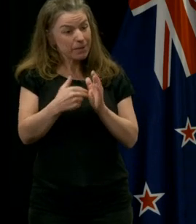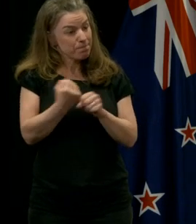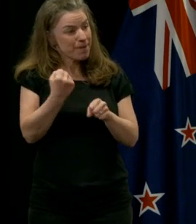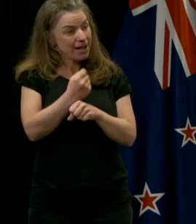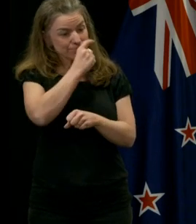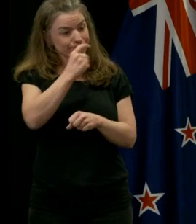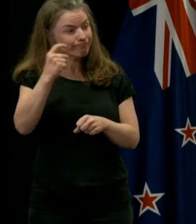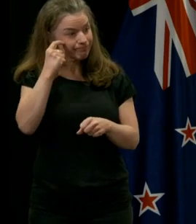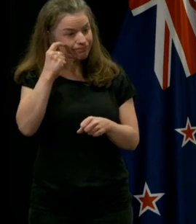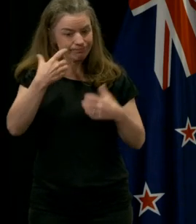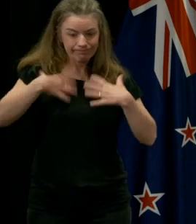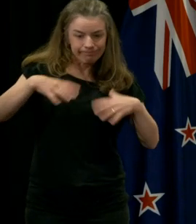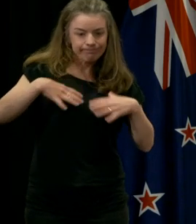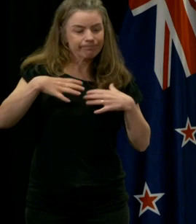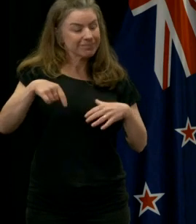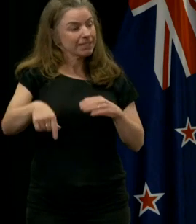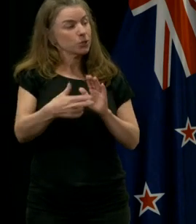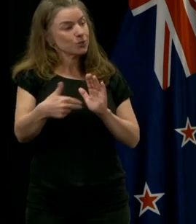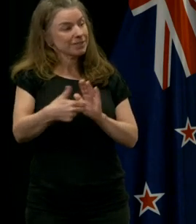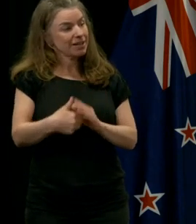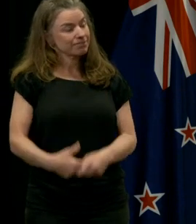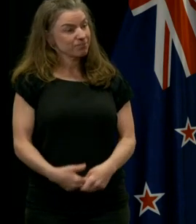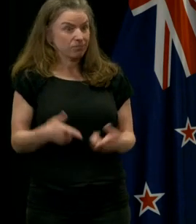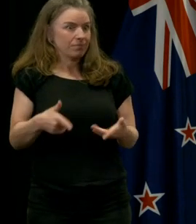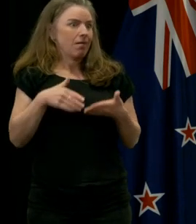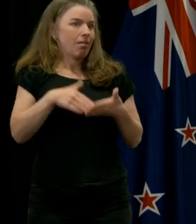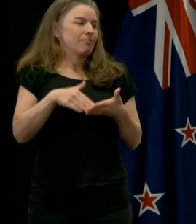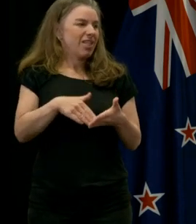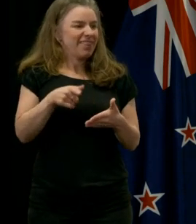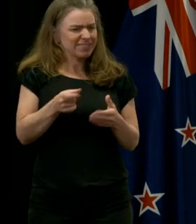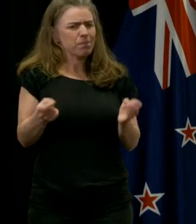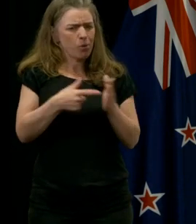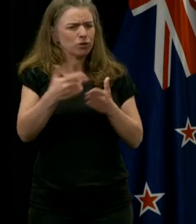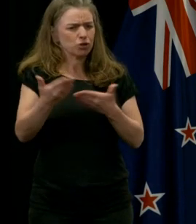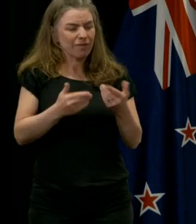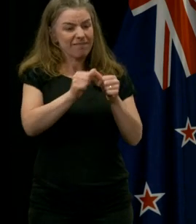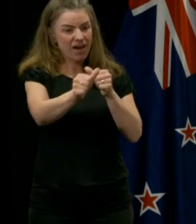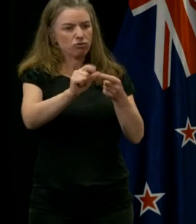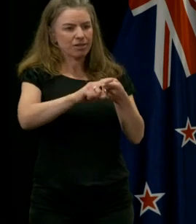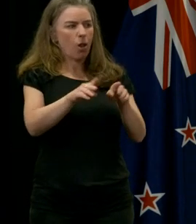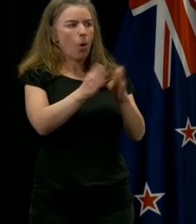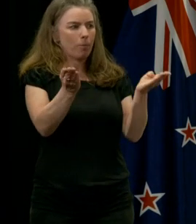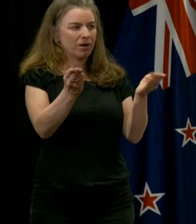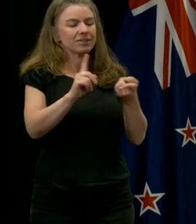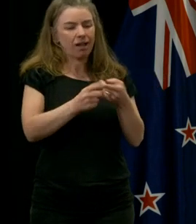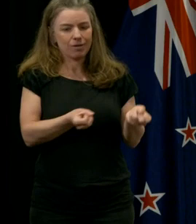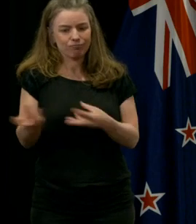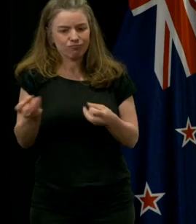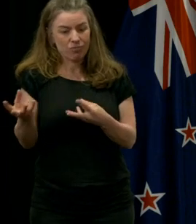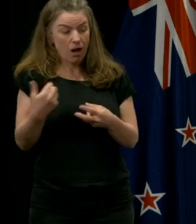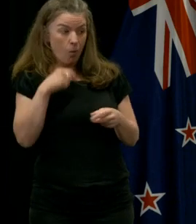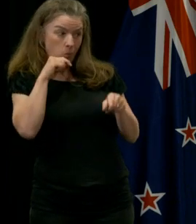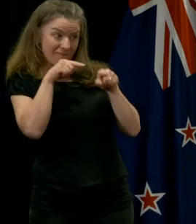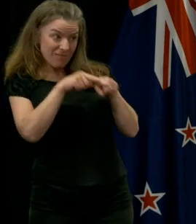produce PPE in New Zealand. And so that is an essential service. We'll keep rolling out those products, and I'll follow up on